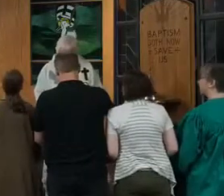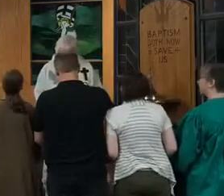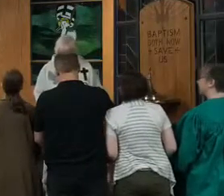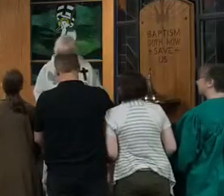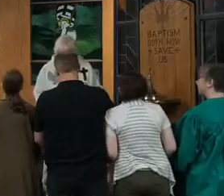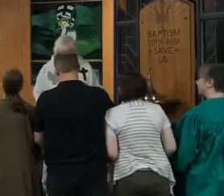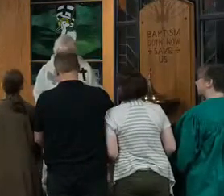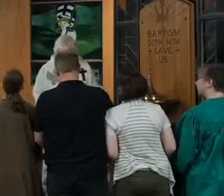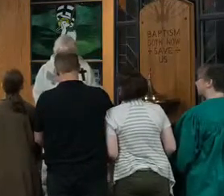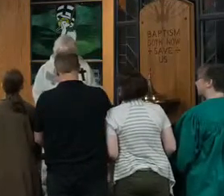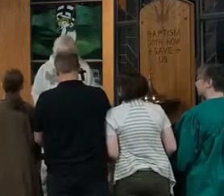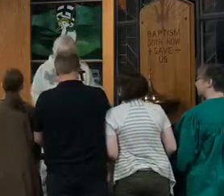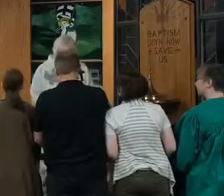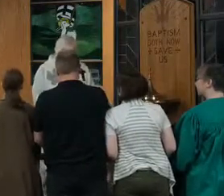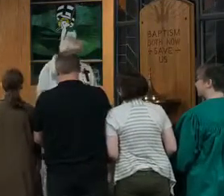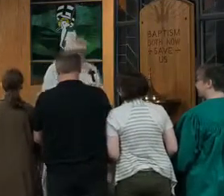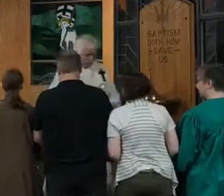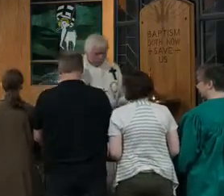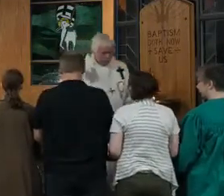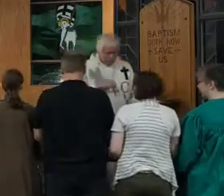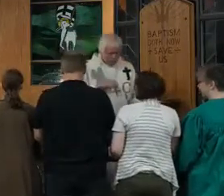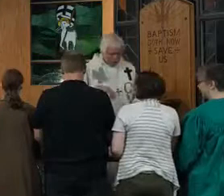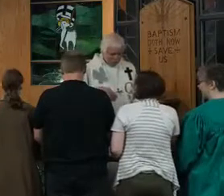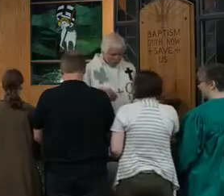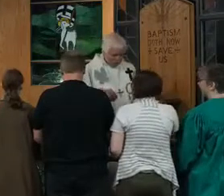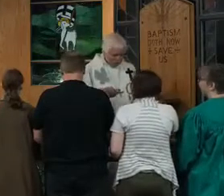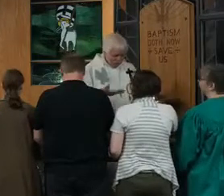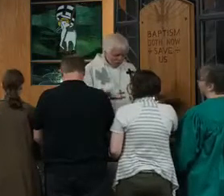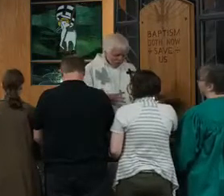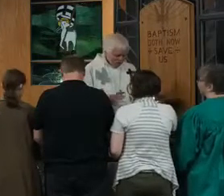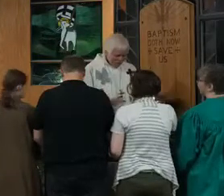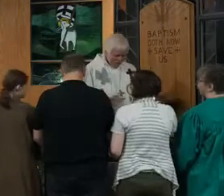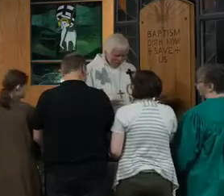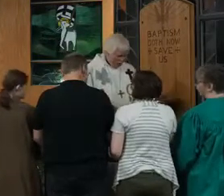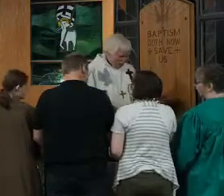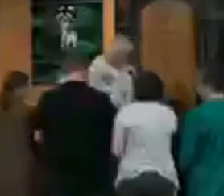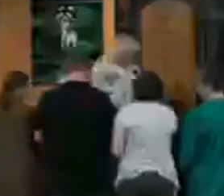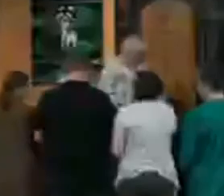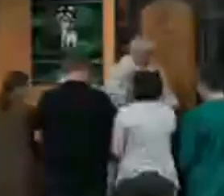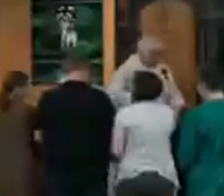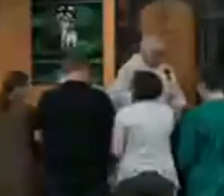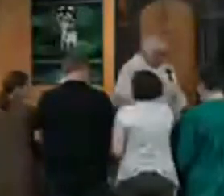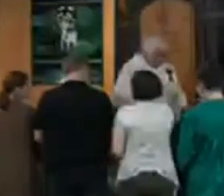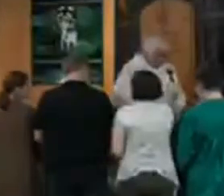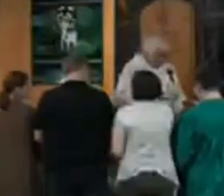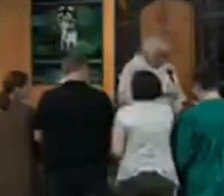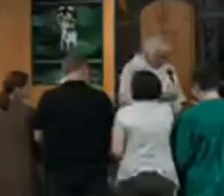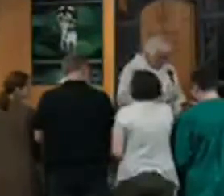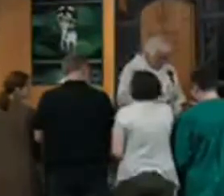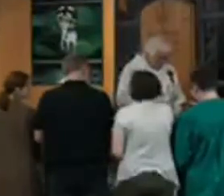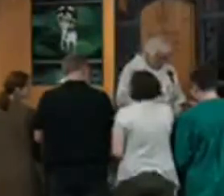Christ for you. True body of Jesus Christ given. The body of Christ for you. The true body of Jesus Christ. The body